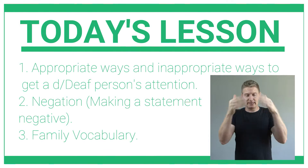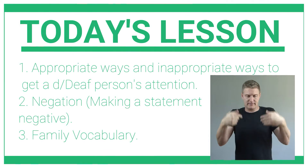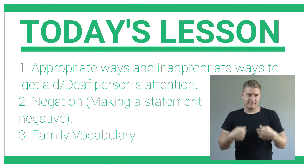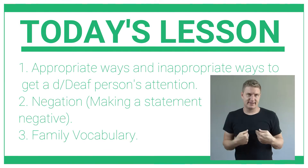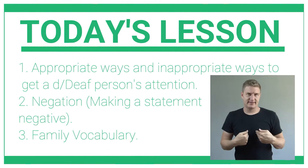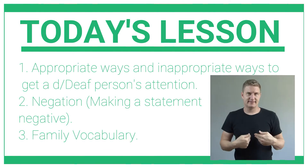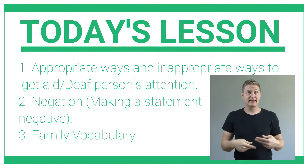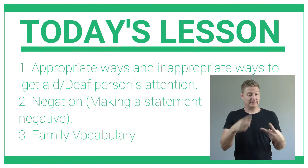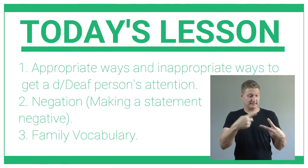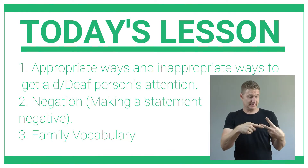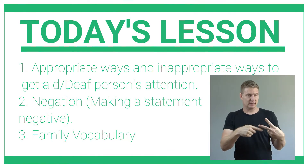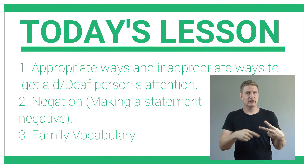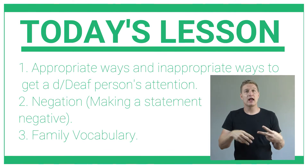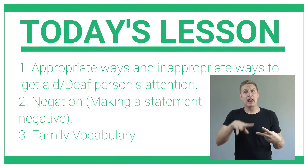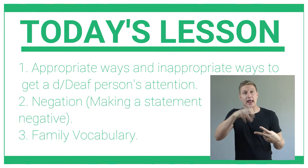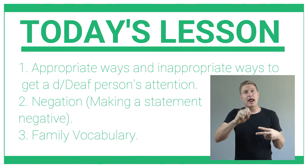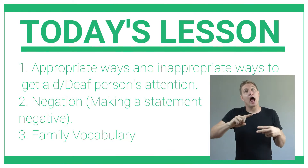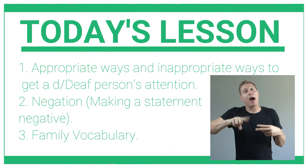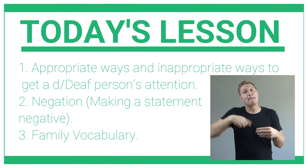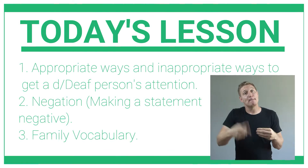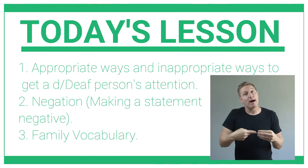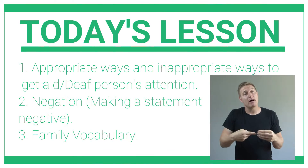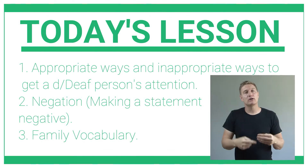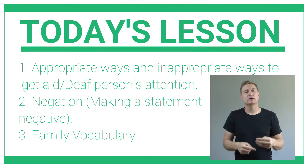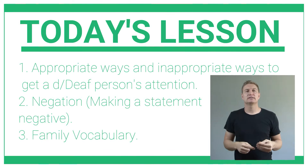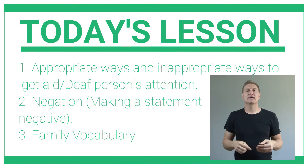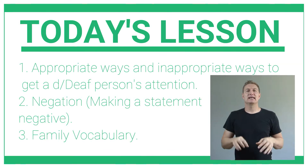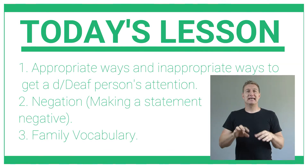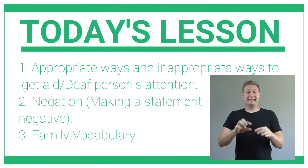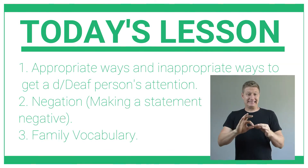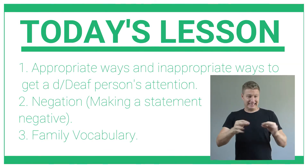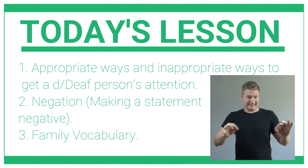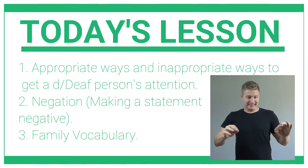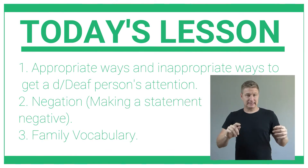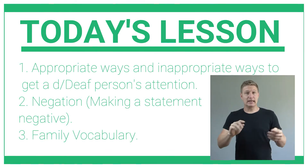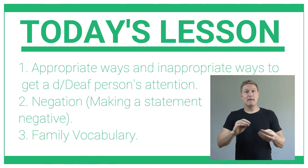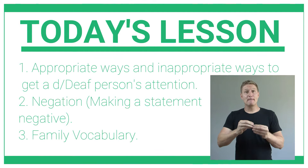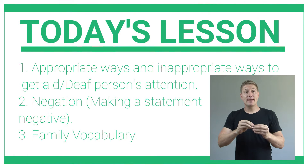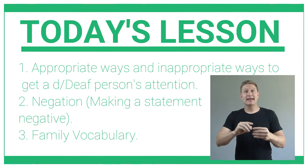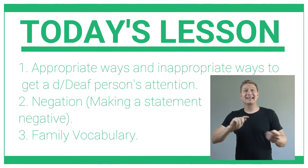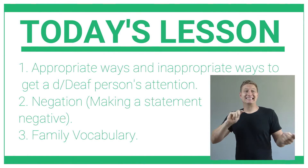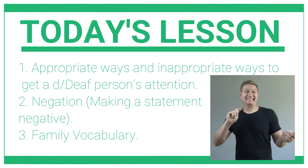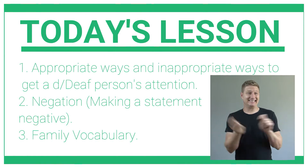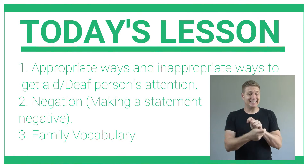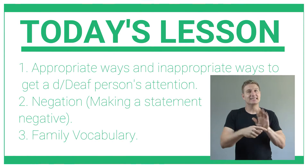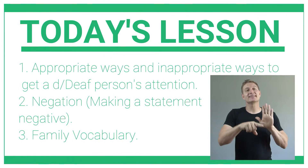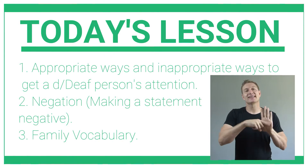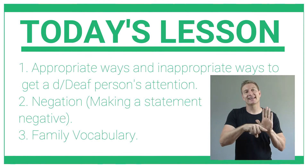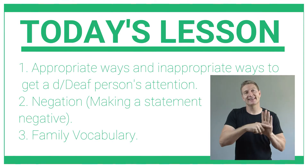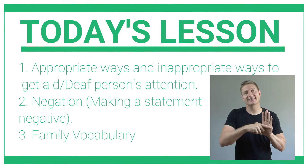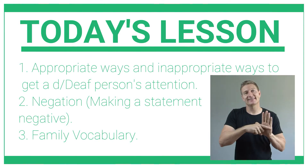is making a sentence negative. Thirdly, we'll learn some family